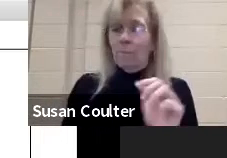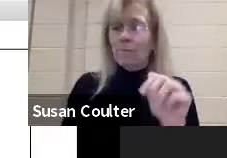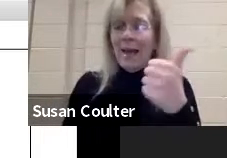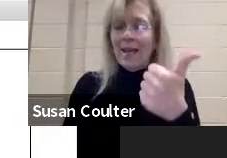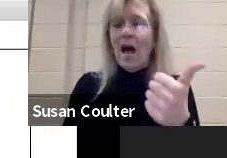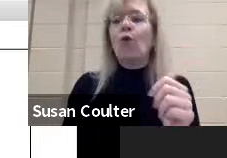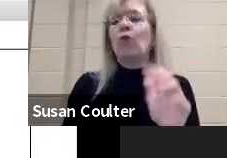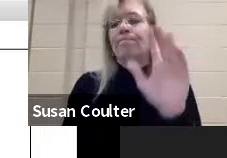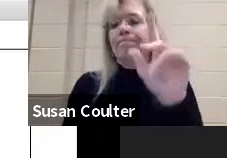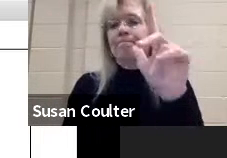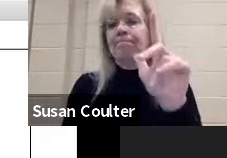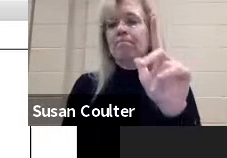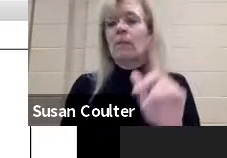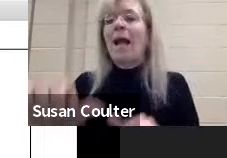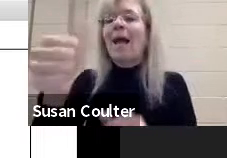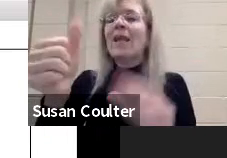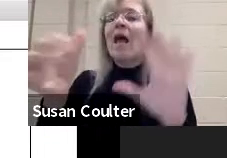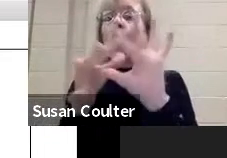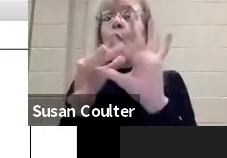Oh, another